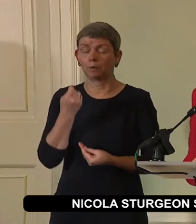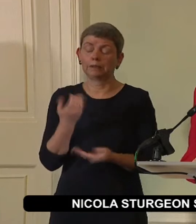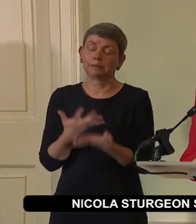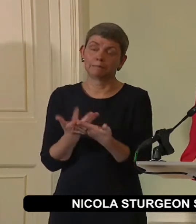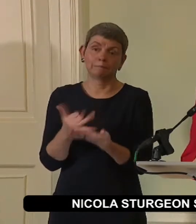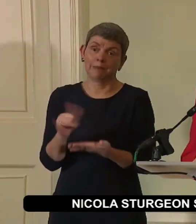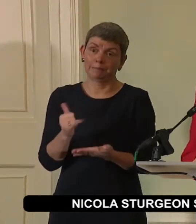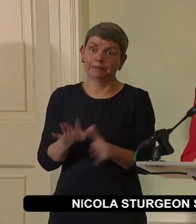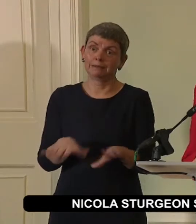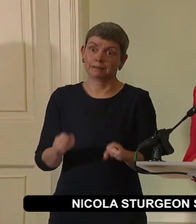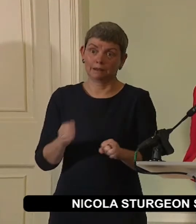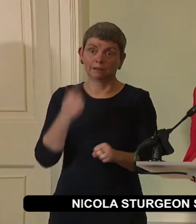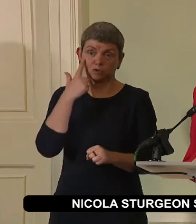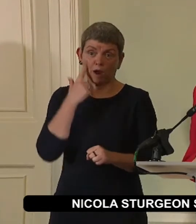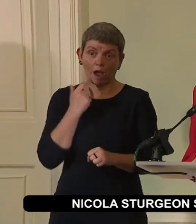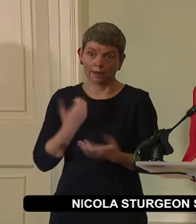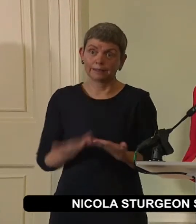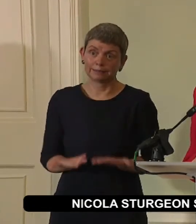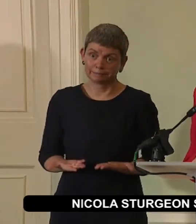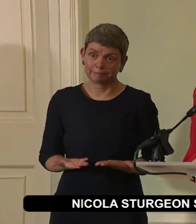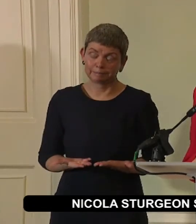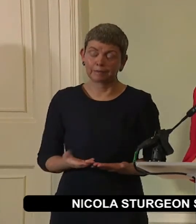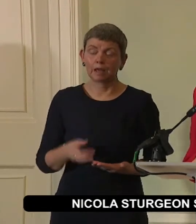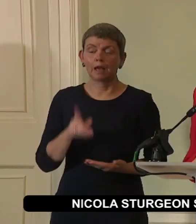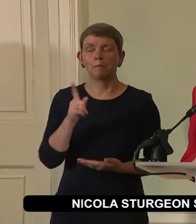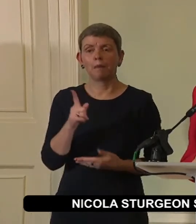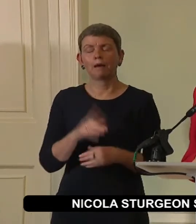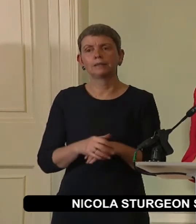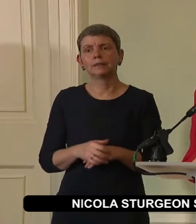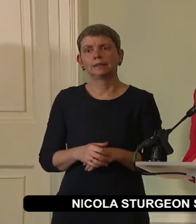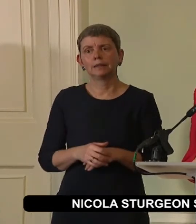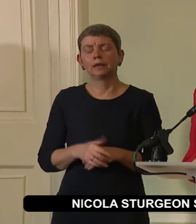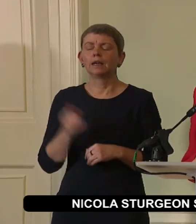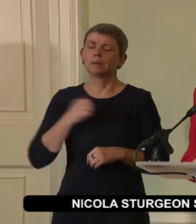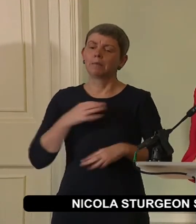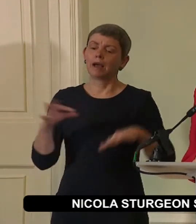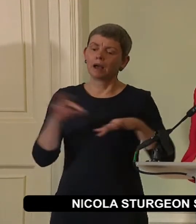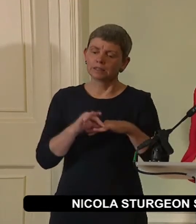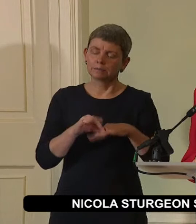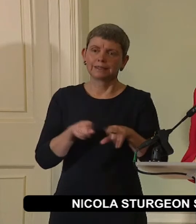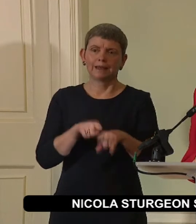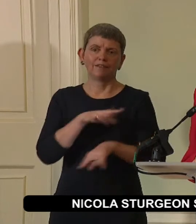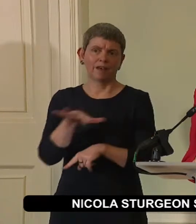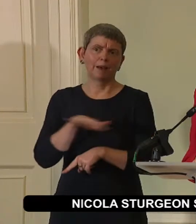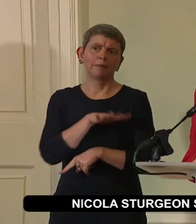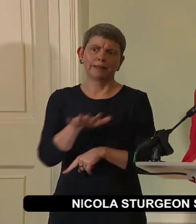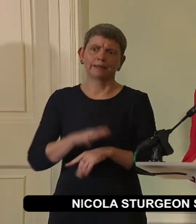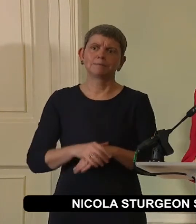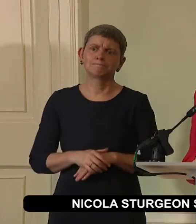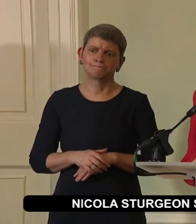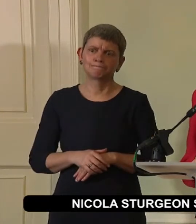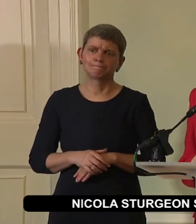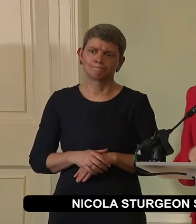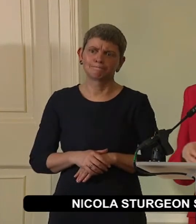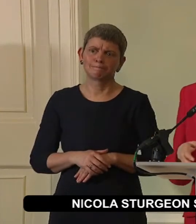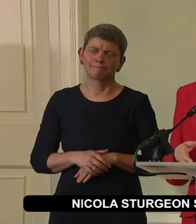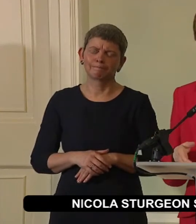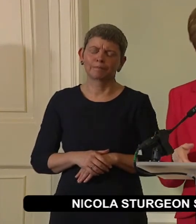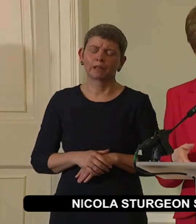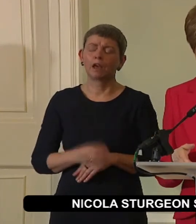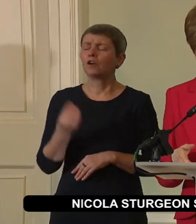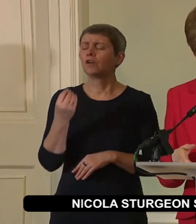cry. But there are a couple of exceptions. Firstly, my husband and family. Few people understand the